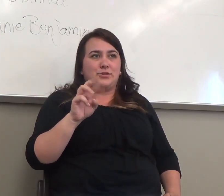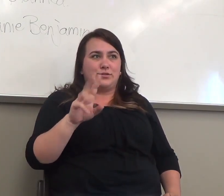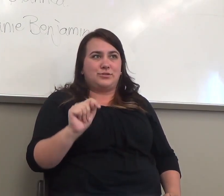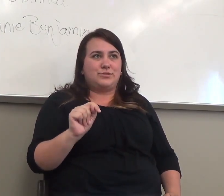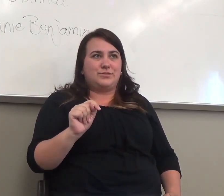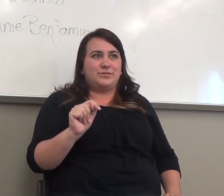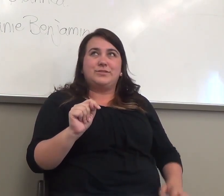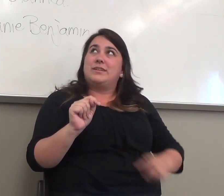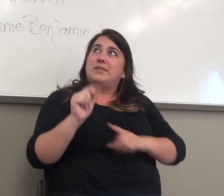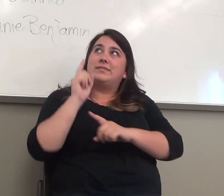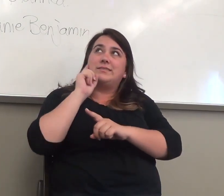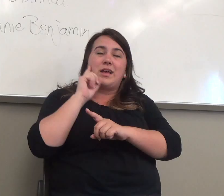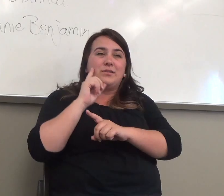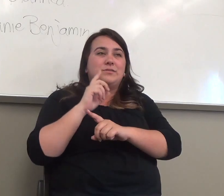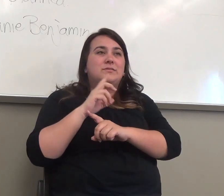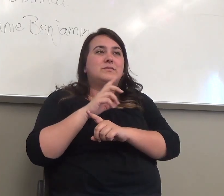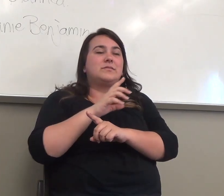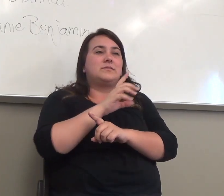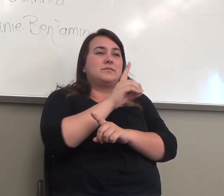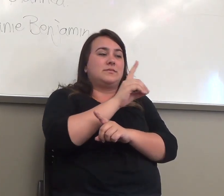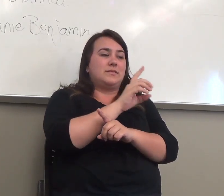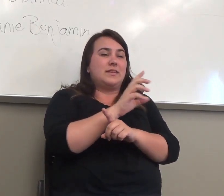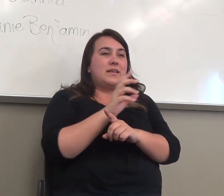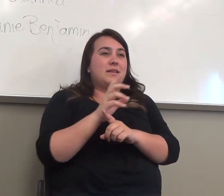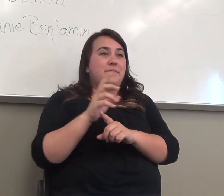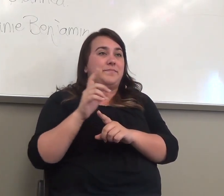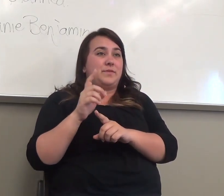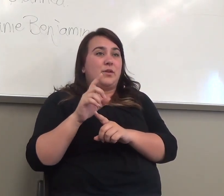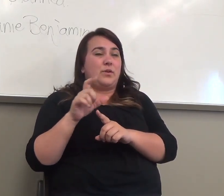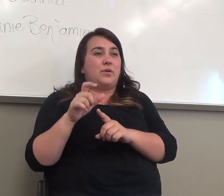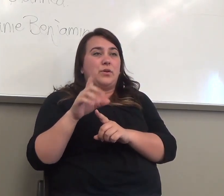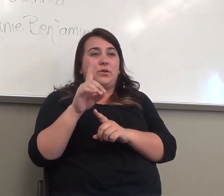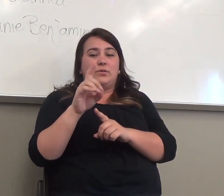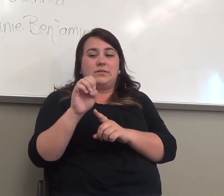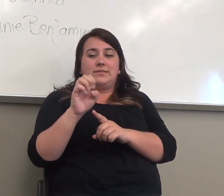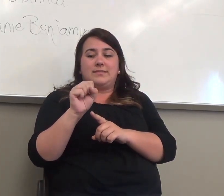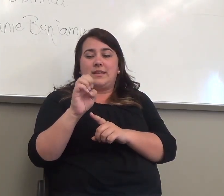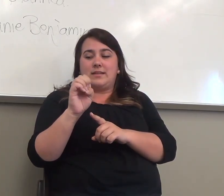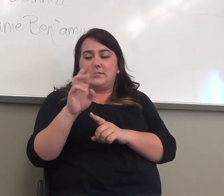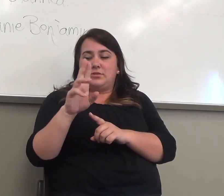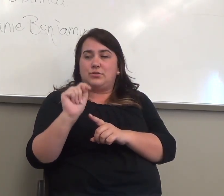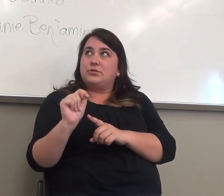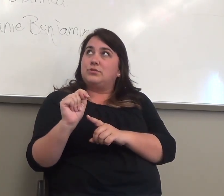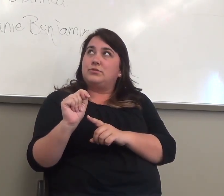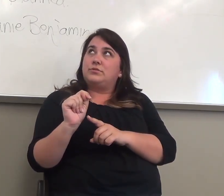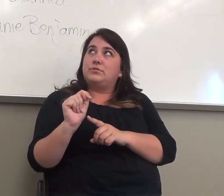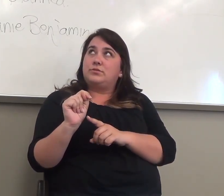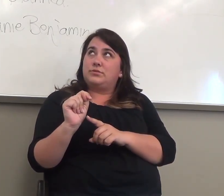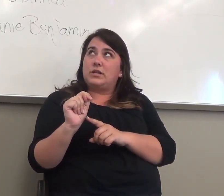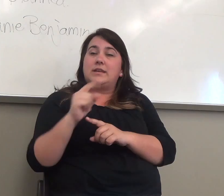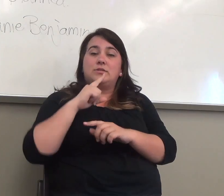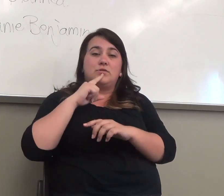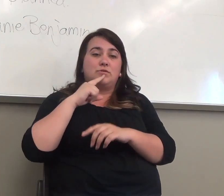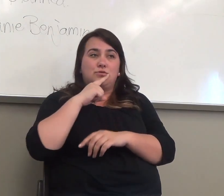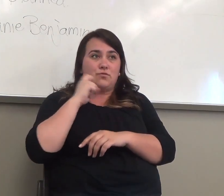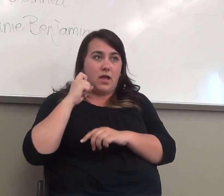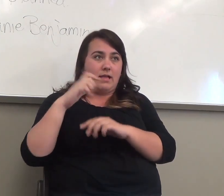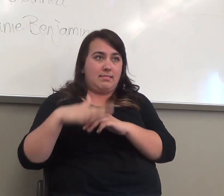the same as this. So if it's dry land, so there's two things here. The Sahara Desert, the